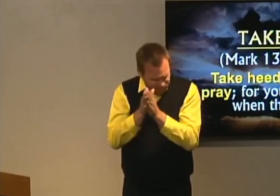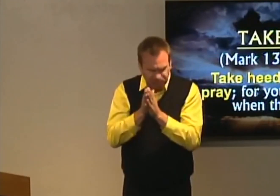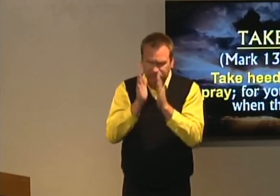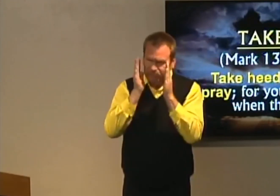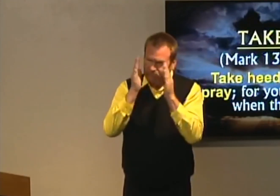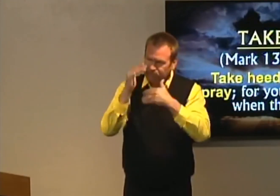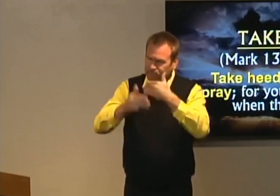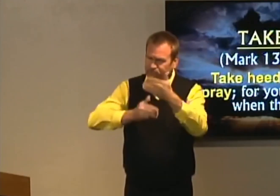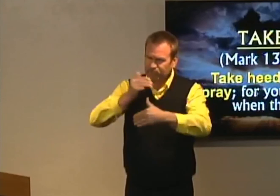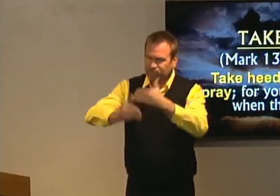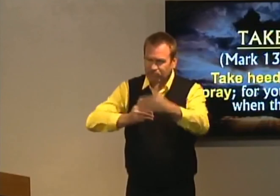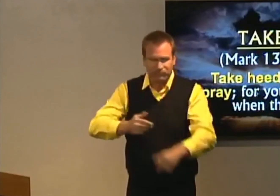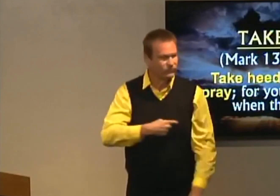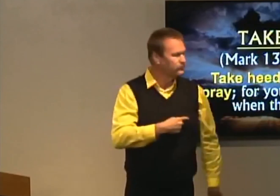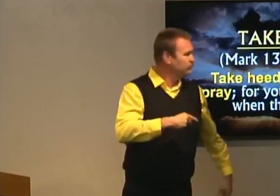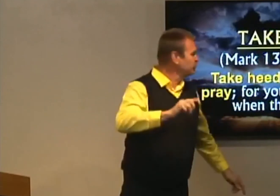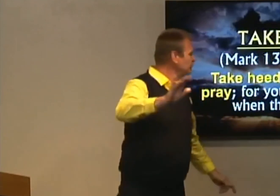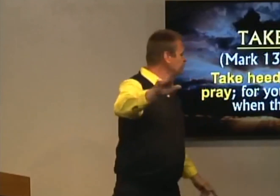know. So we need to stay focused on God.